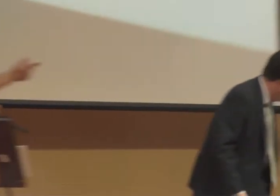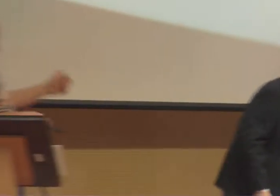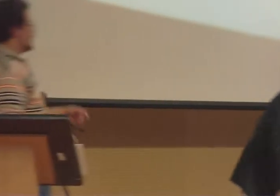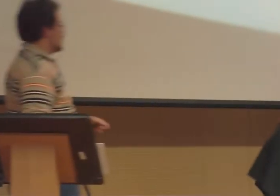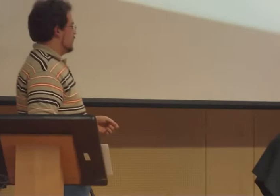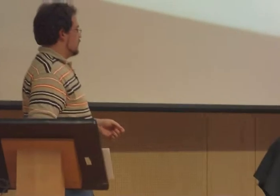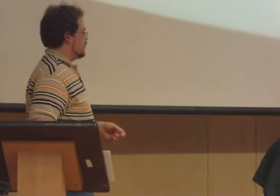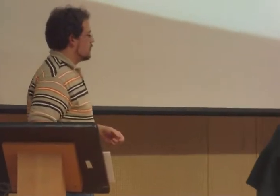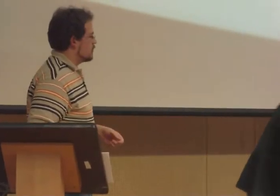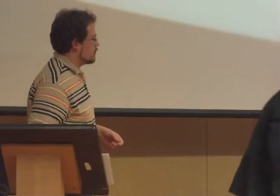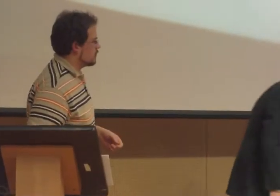Should I stand? Okay.